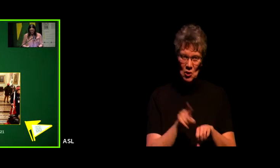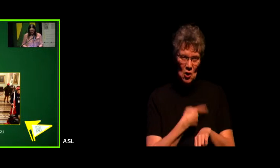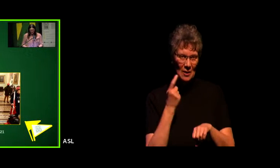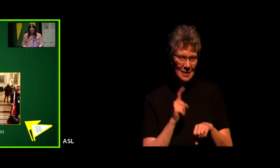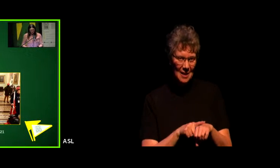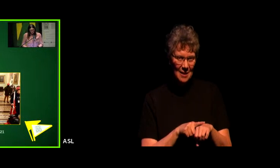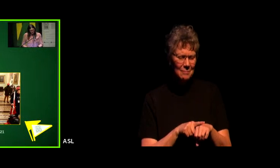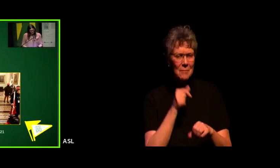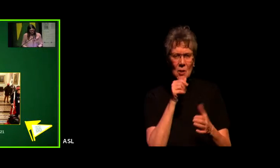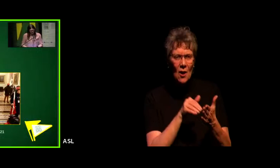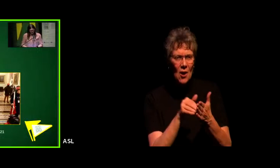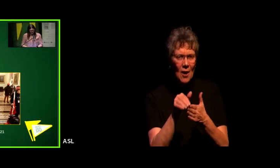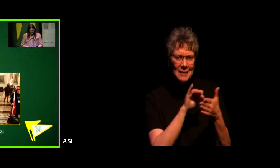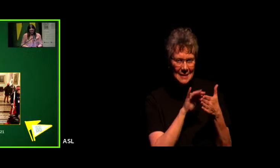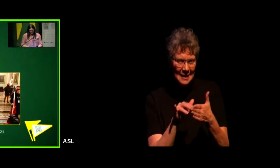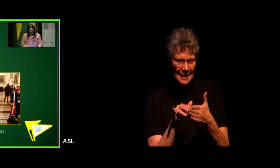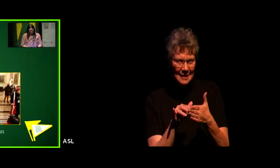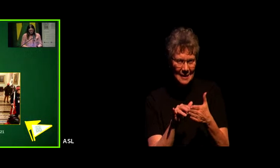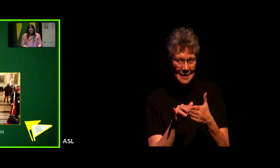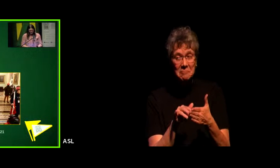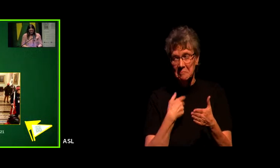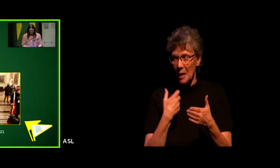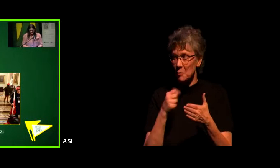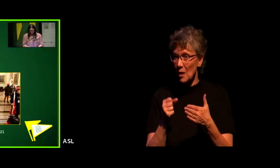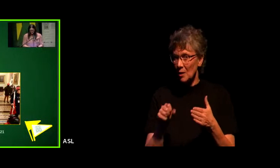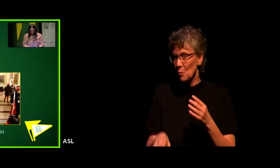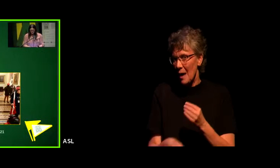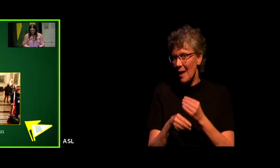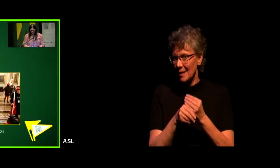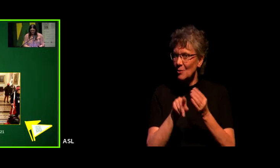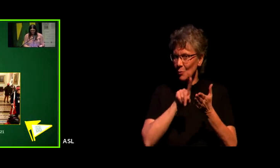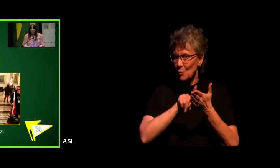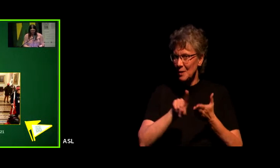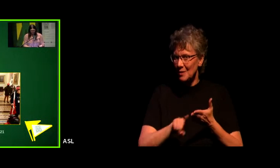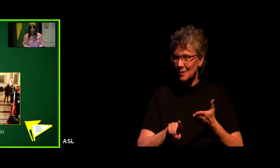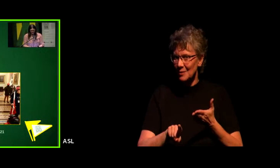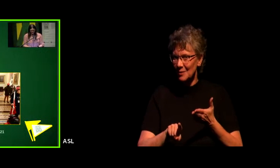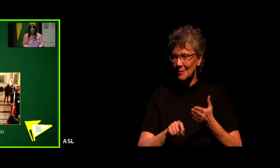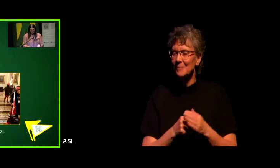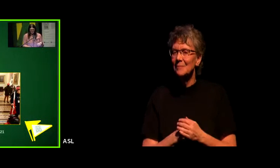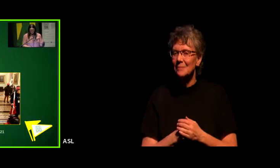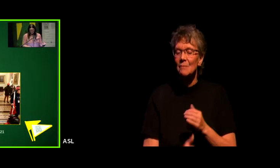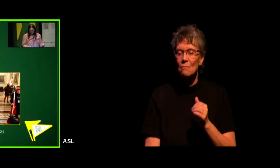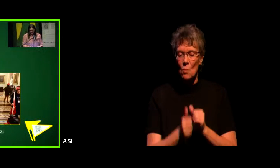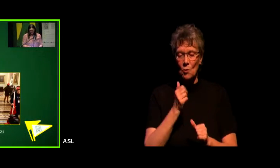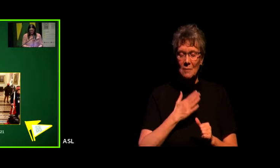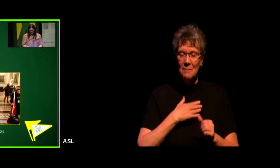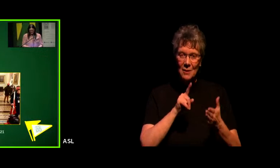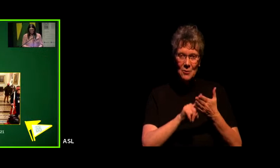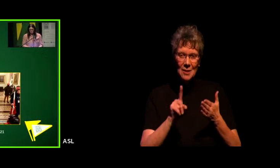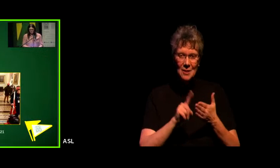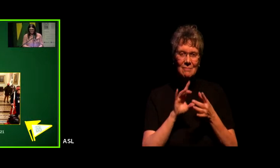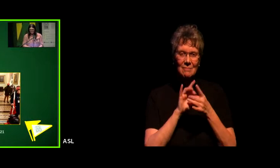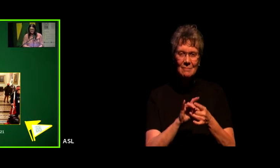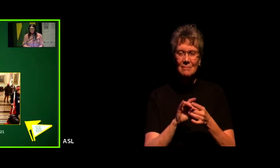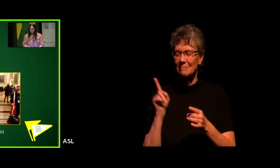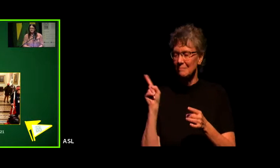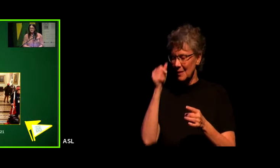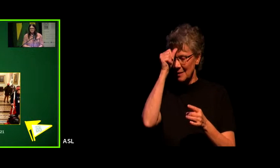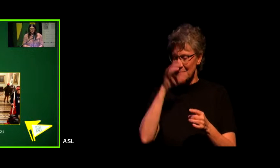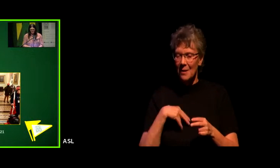of, which is what I'm trying to do. Most of my research is focused on Brother 12 and the far-right conspiritual cult he led in British Columbia